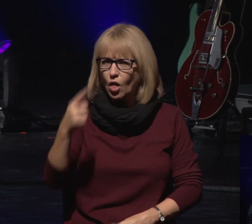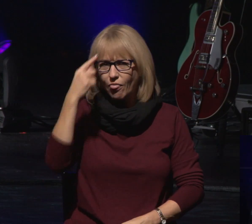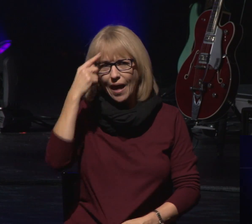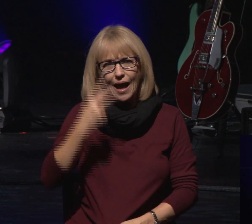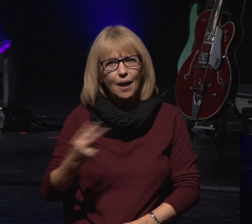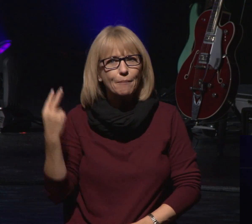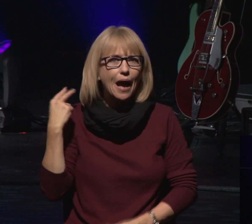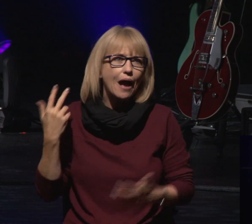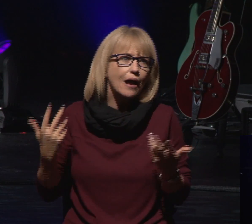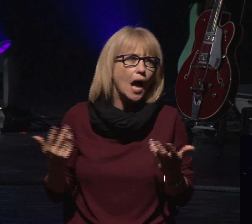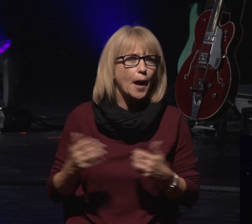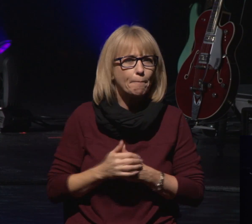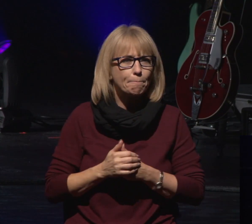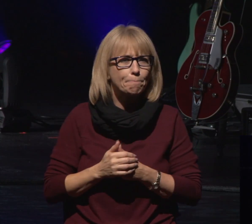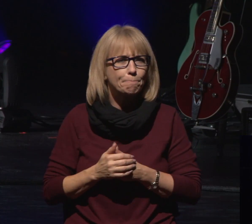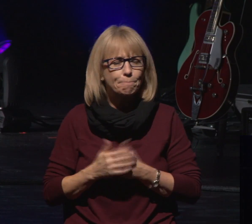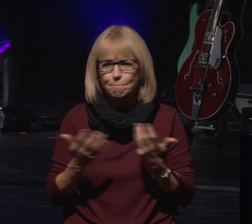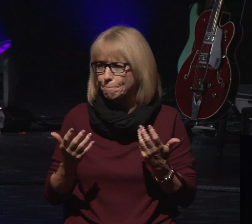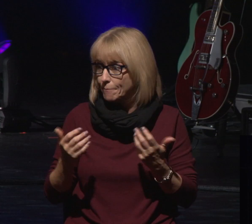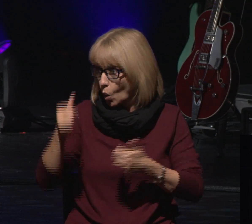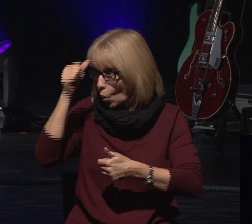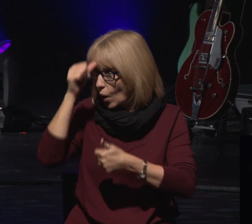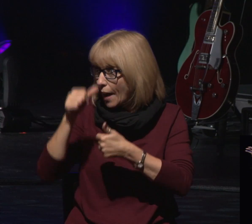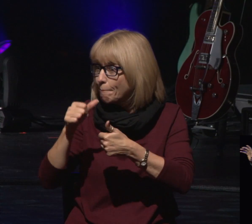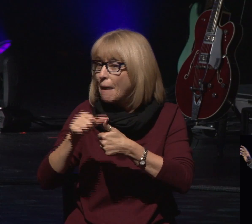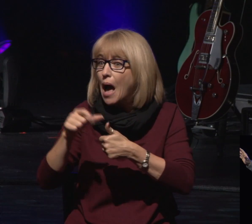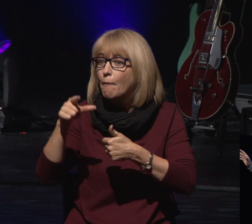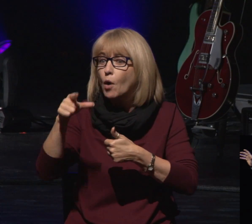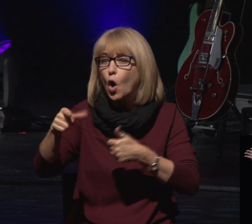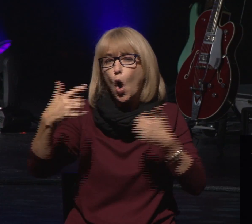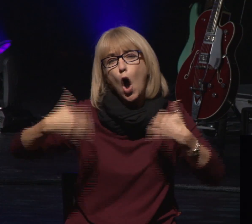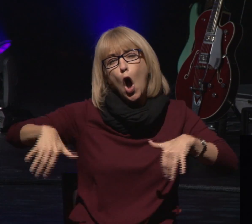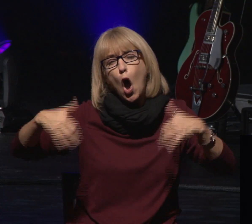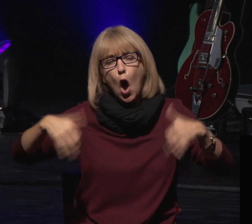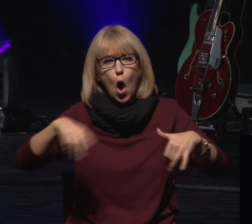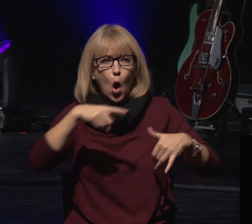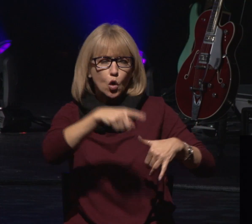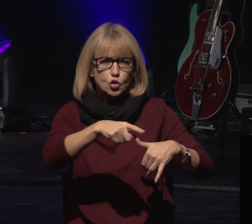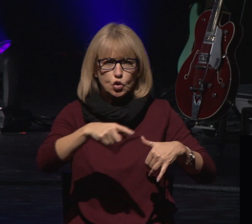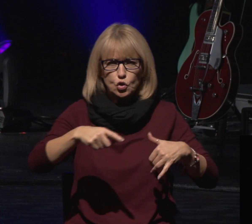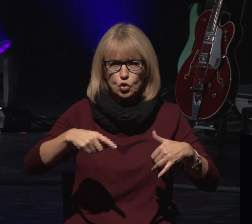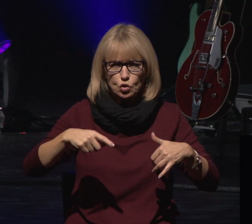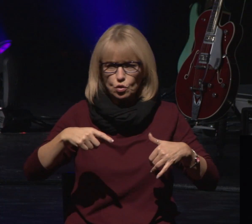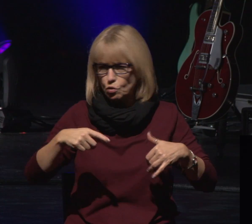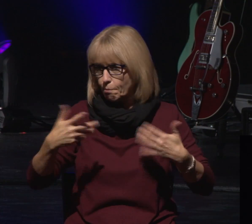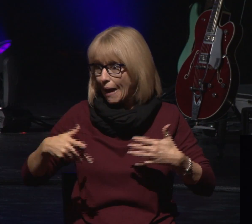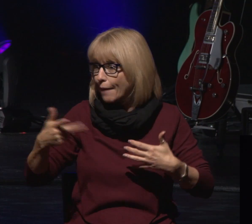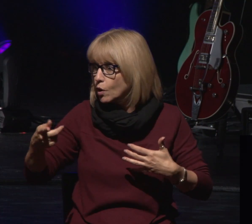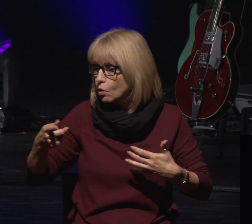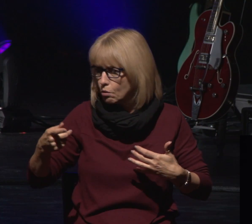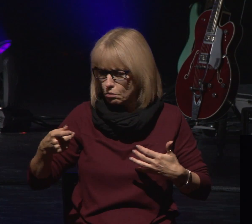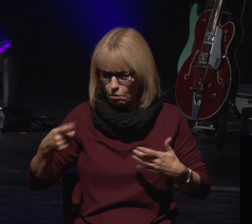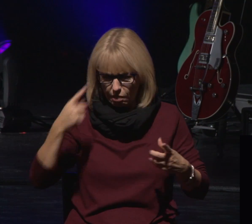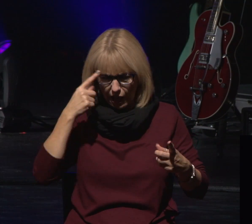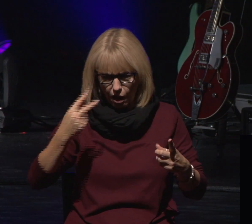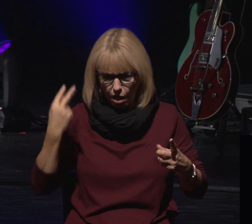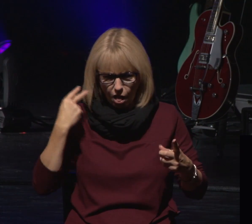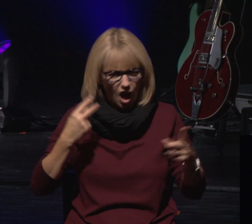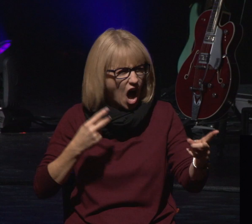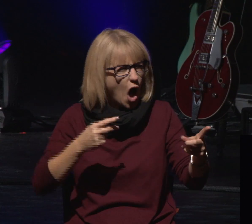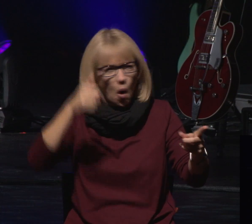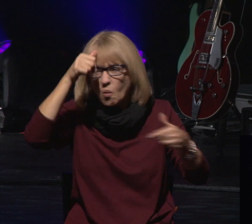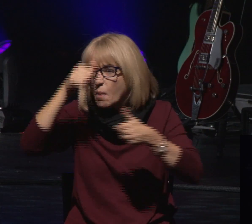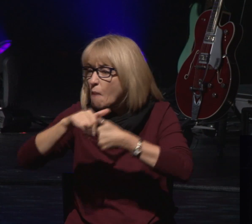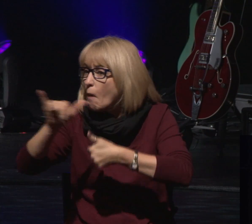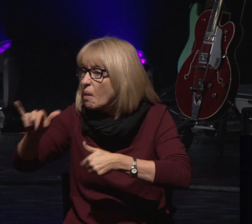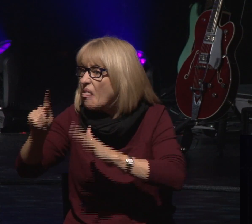going to be out there. Is it going to be the memory of the most extreme, audacious, the time you completely lost your temper? When you completely